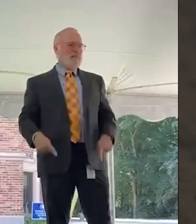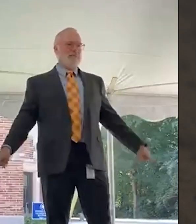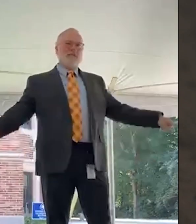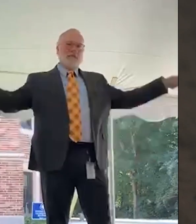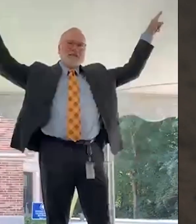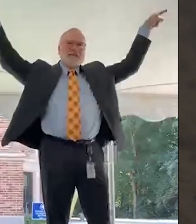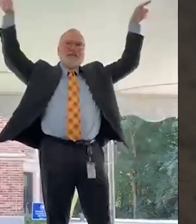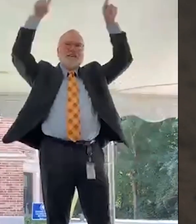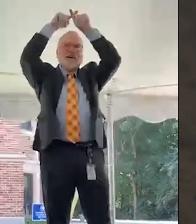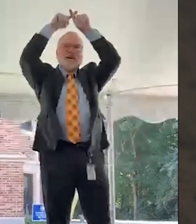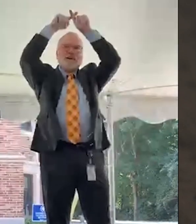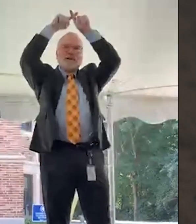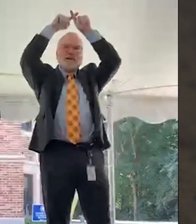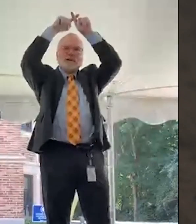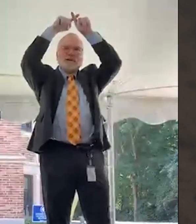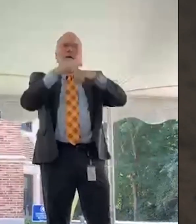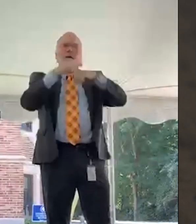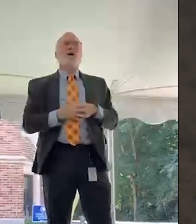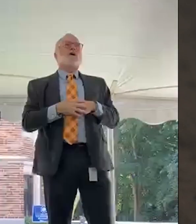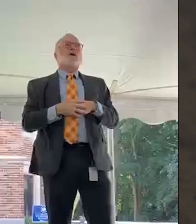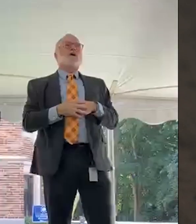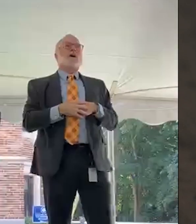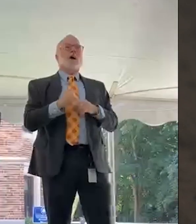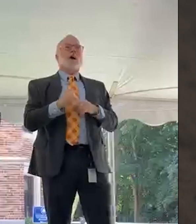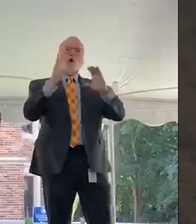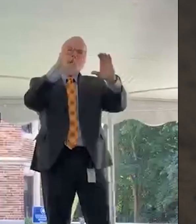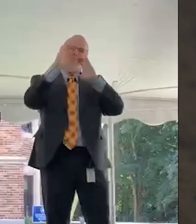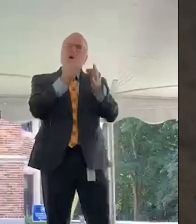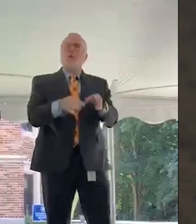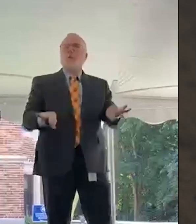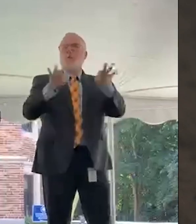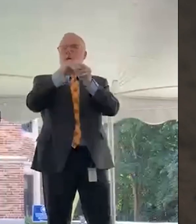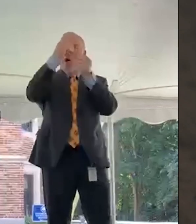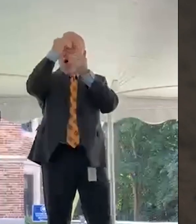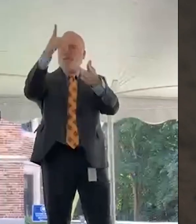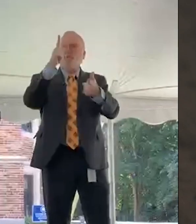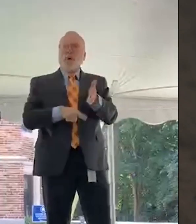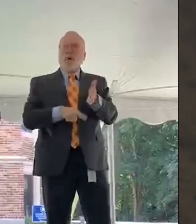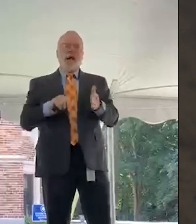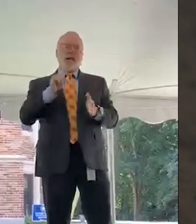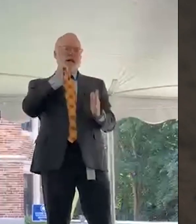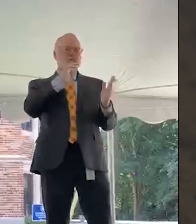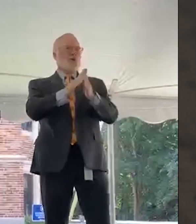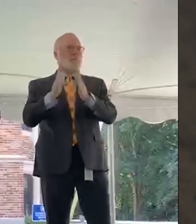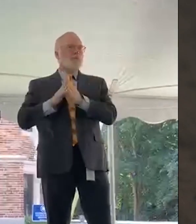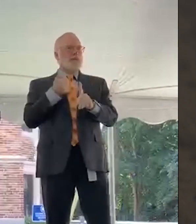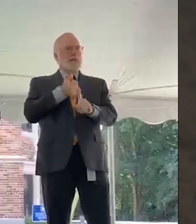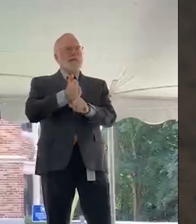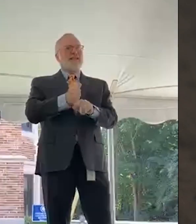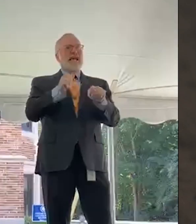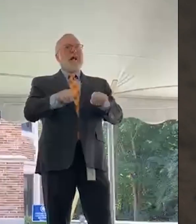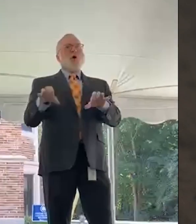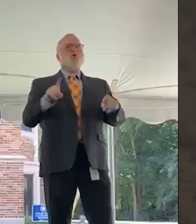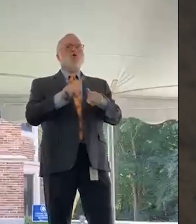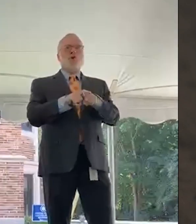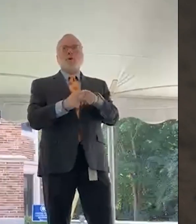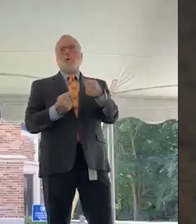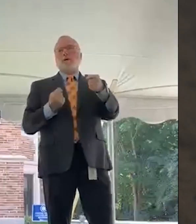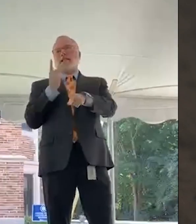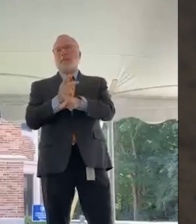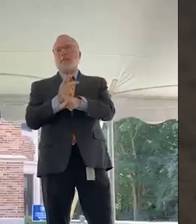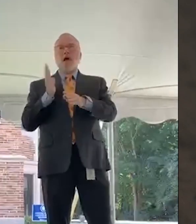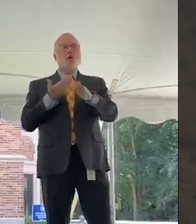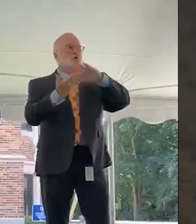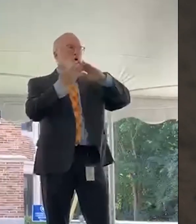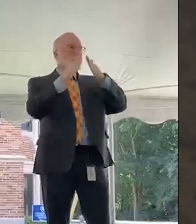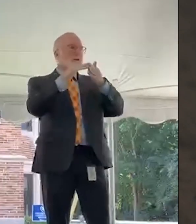ASL interpreter was in close proximity of any addresses that he made to the public. He made accessible all